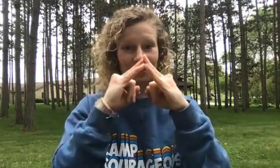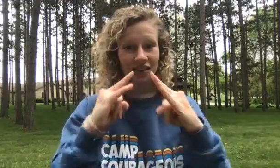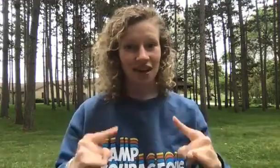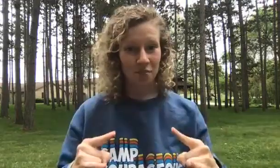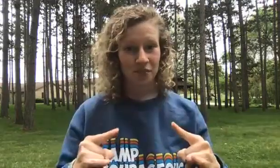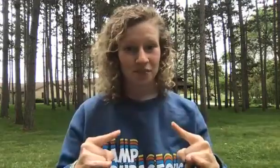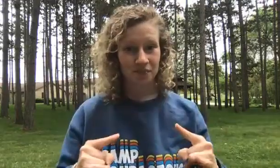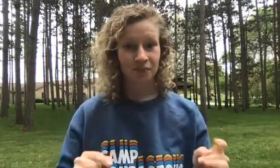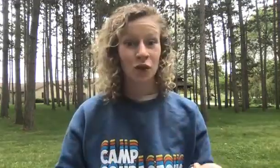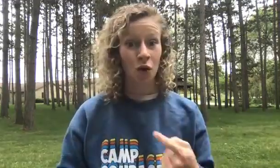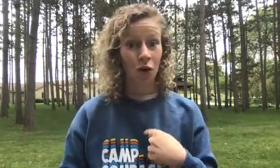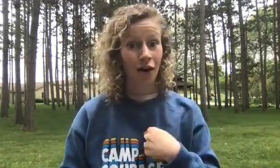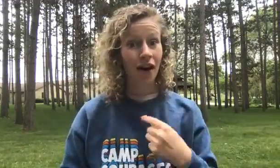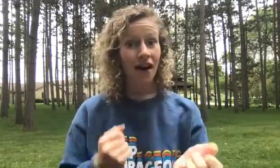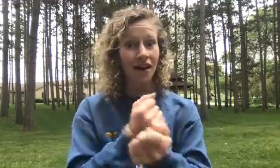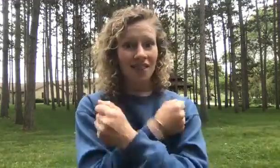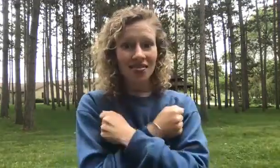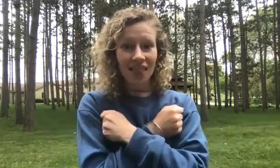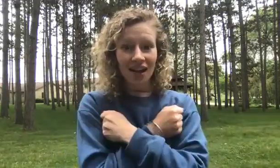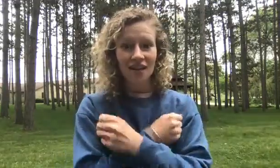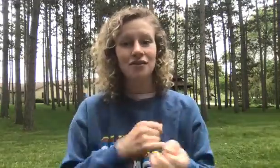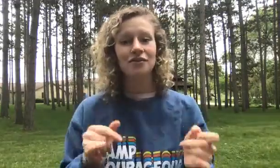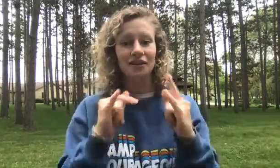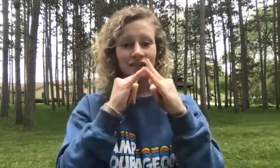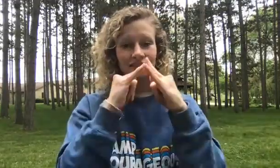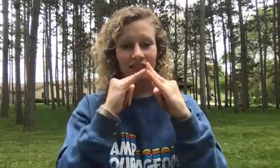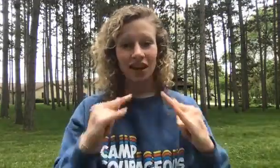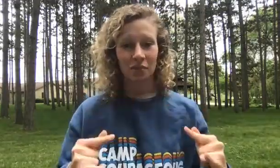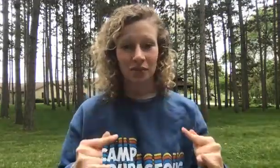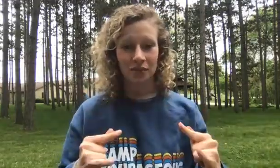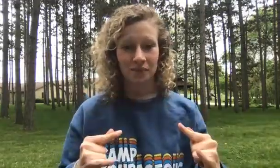camp, or I love camp.